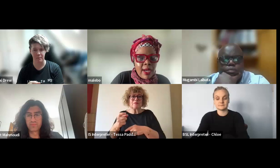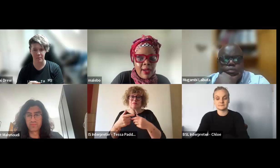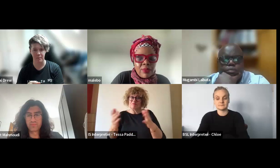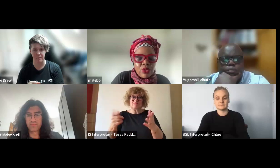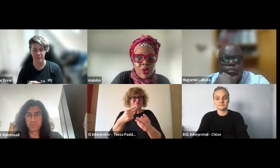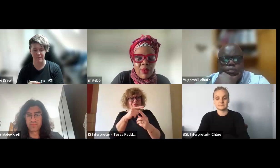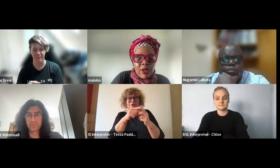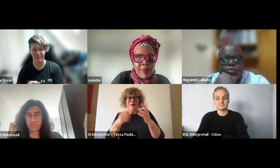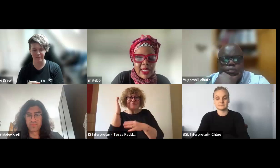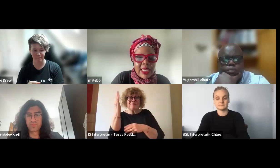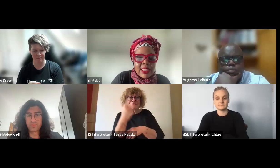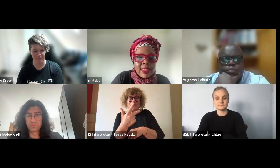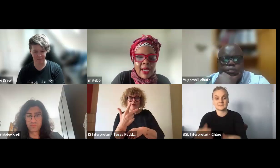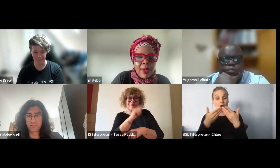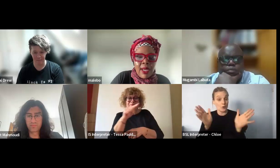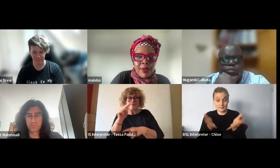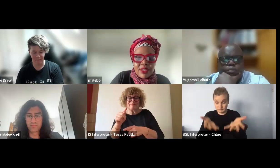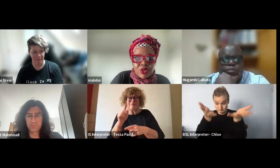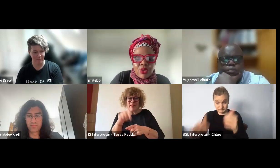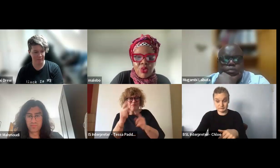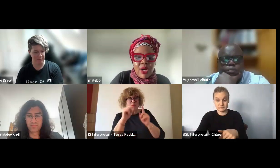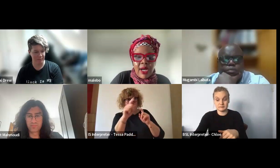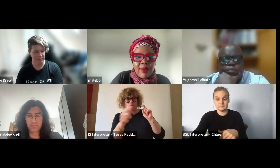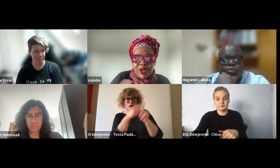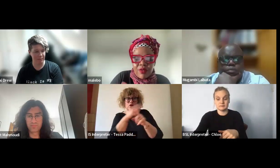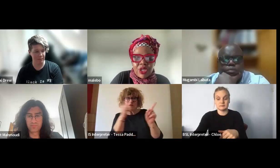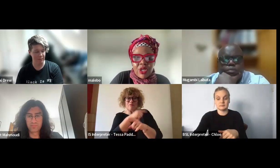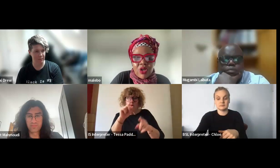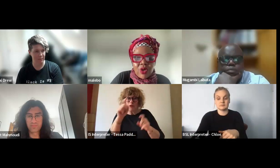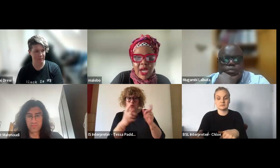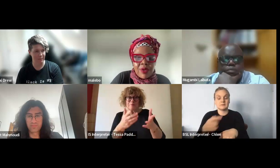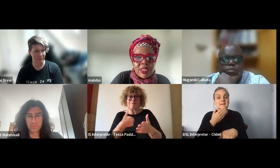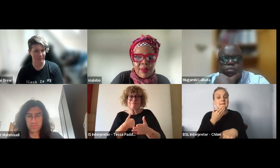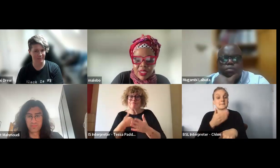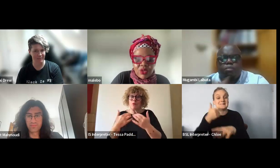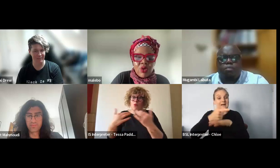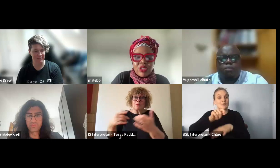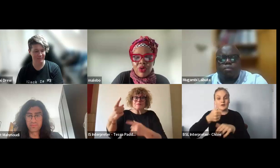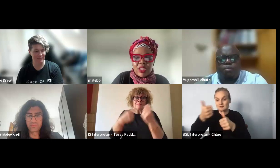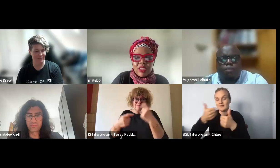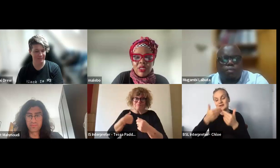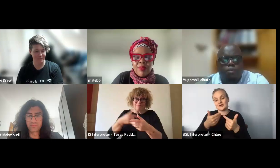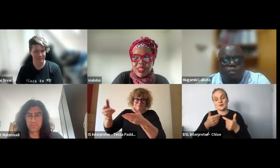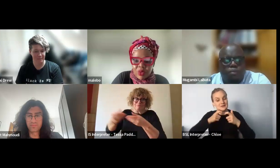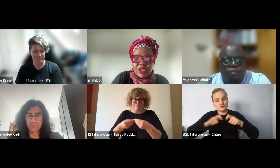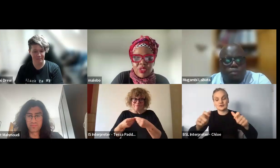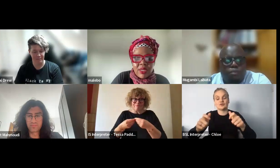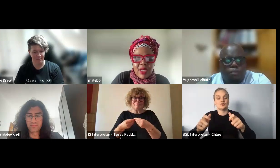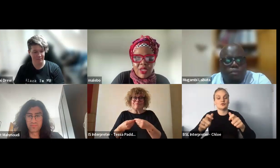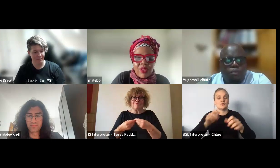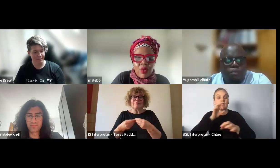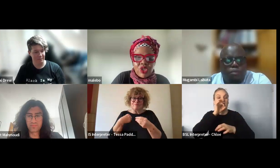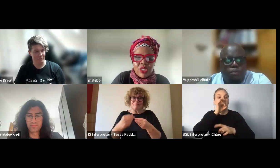up to our panelists. Please do, thank you for turning on your cameras, and please do continue asking, please do